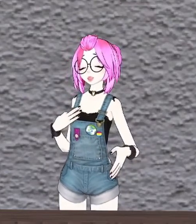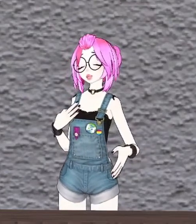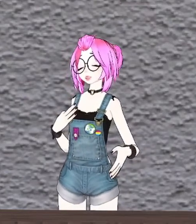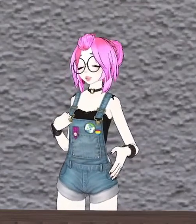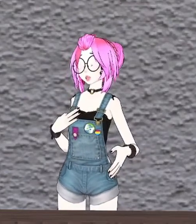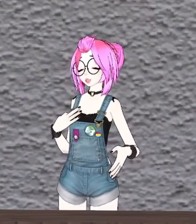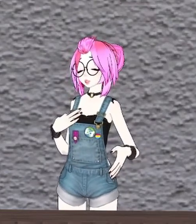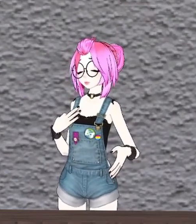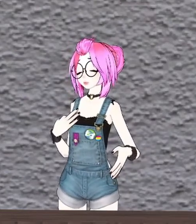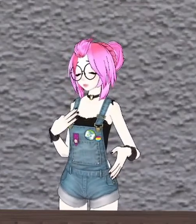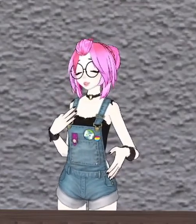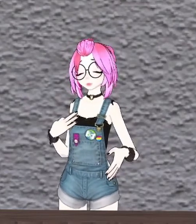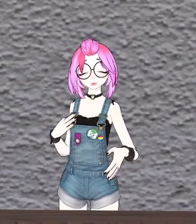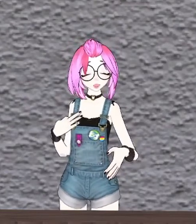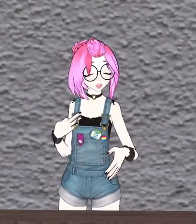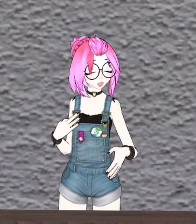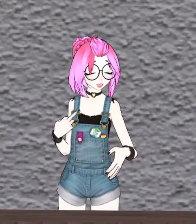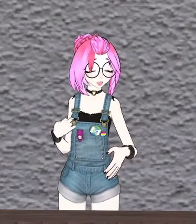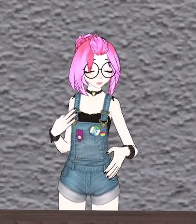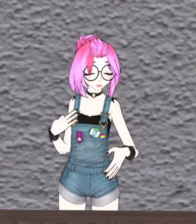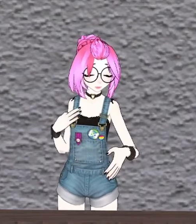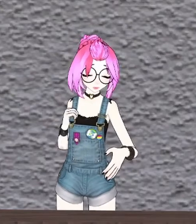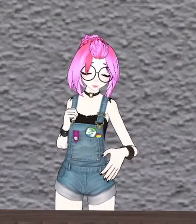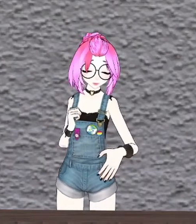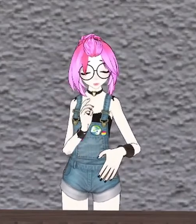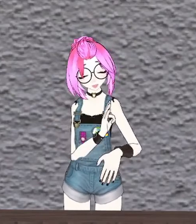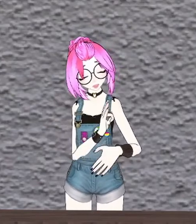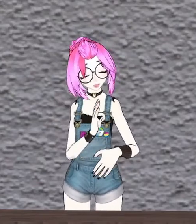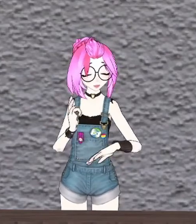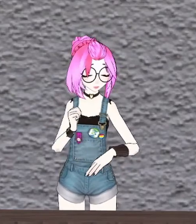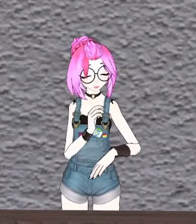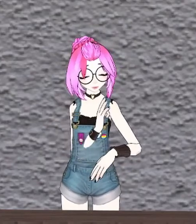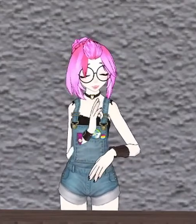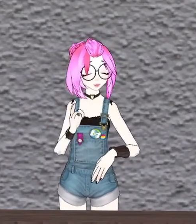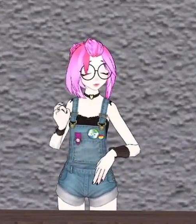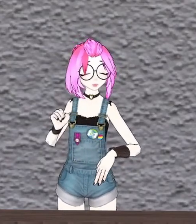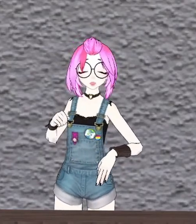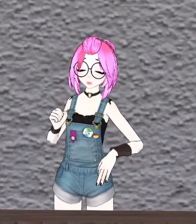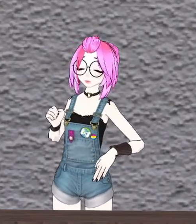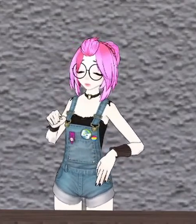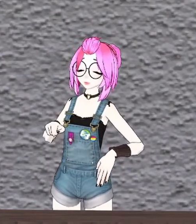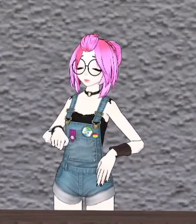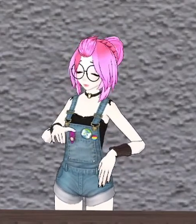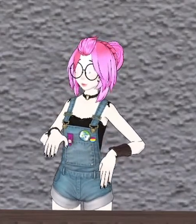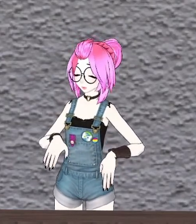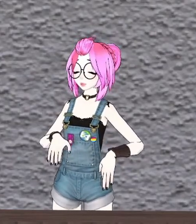also means volunteer. So if you're a volunteer, or if you're staff. Yep.